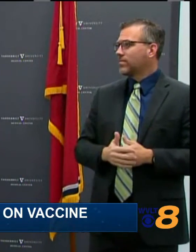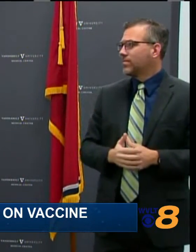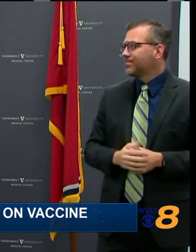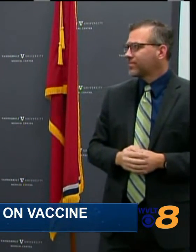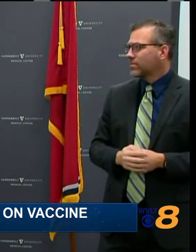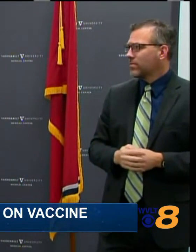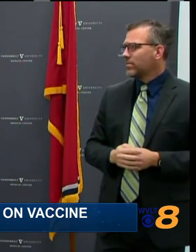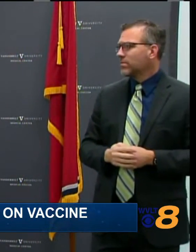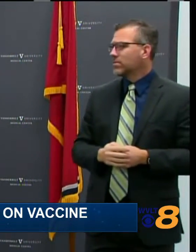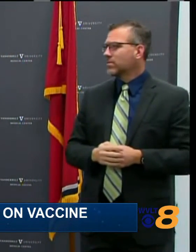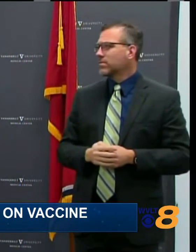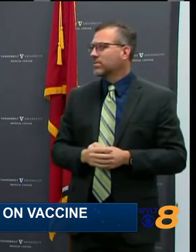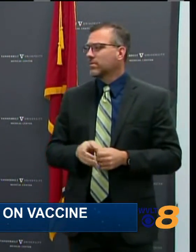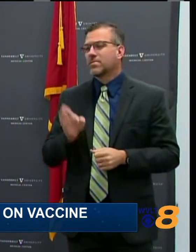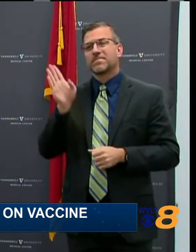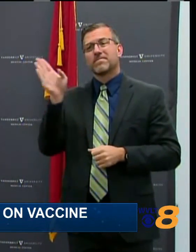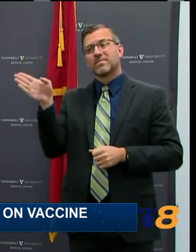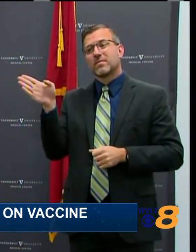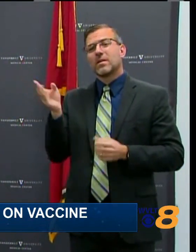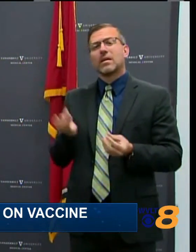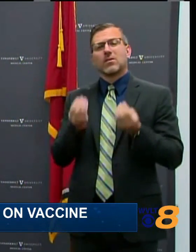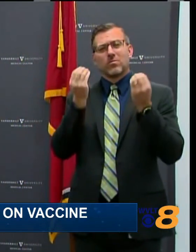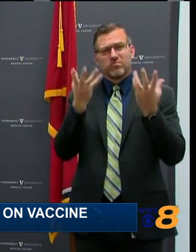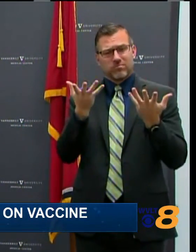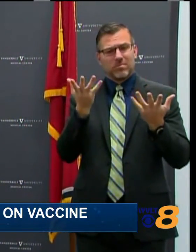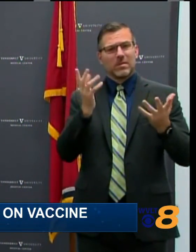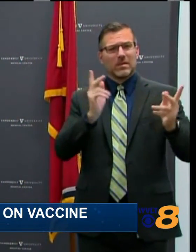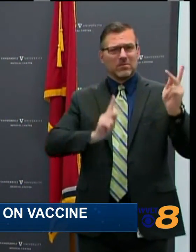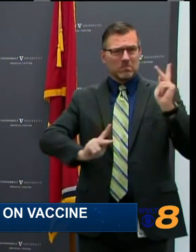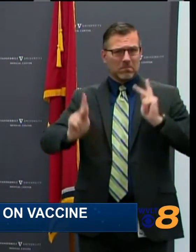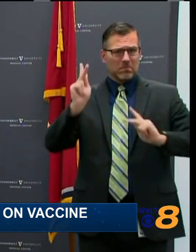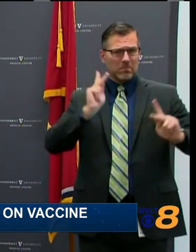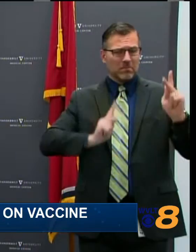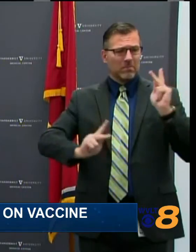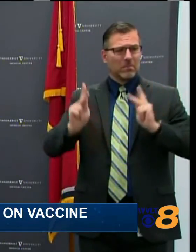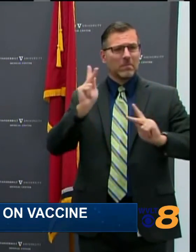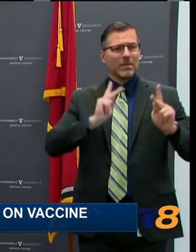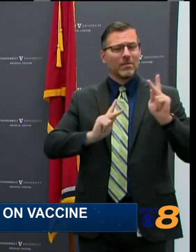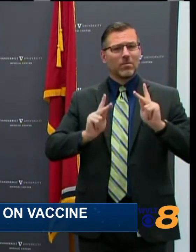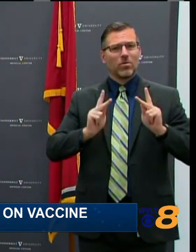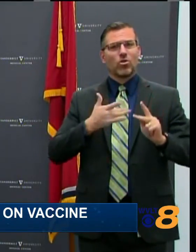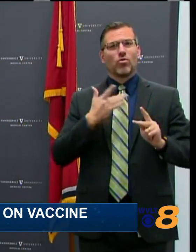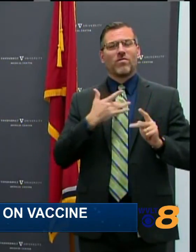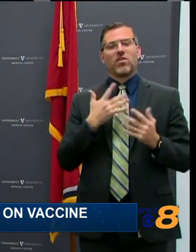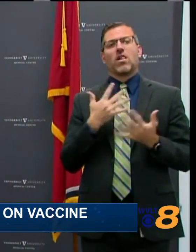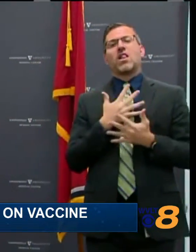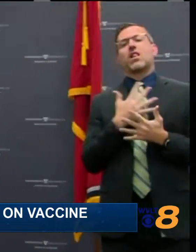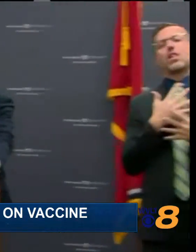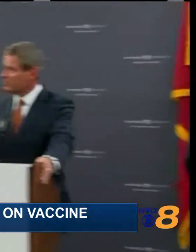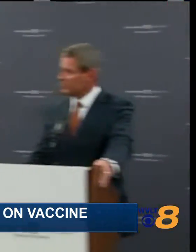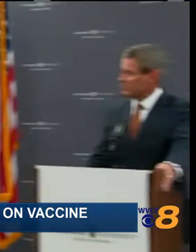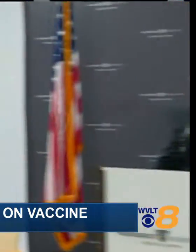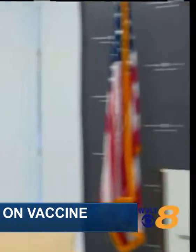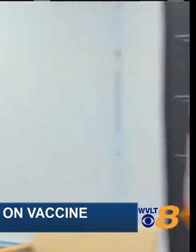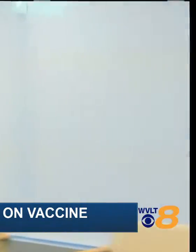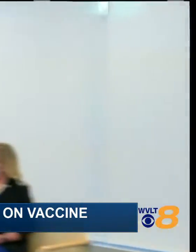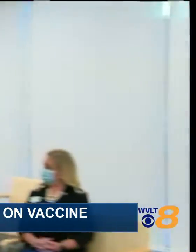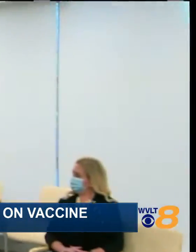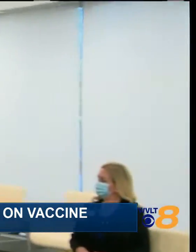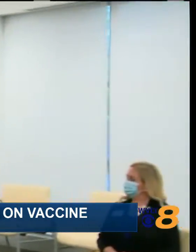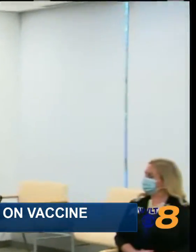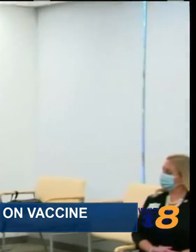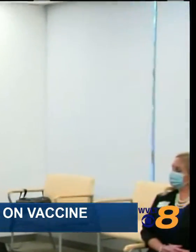Yes, considering there are a large number of people, a large percentage of people who are leery of taking the vaccine, what do